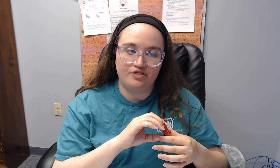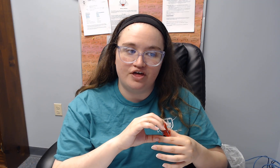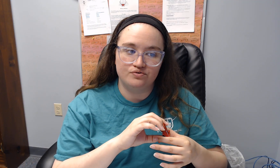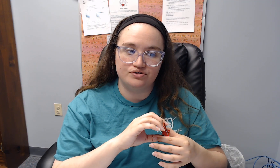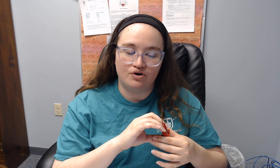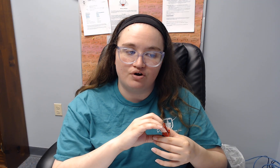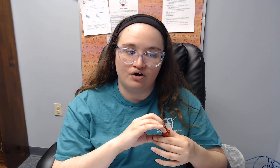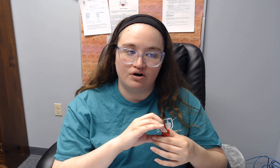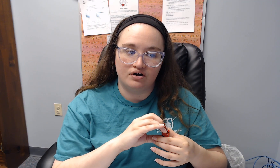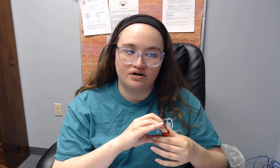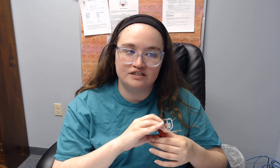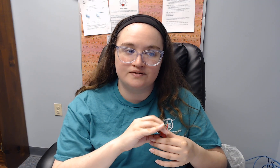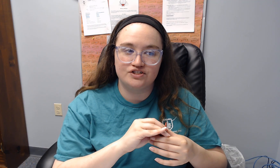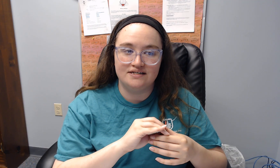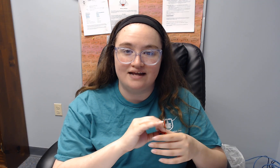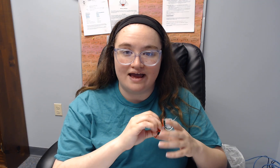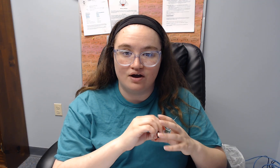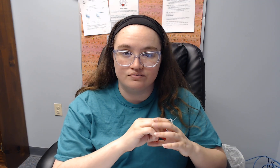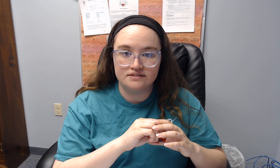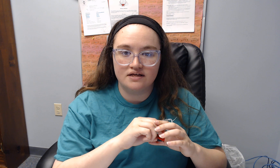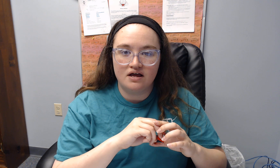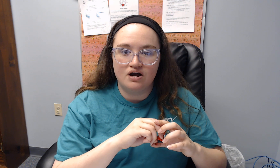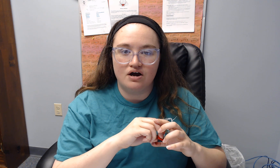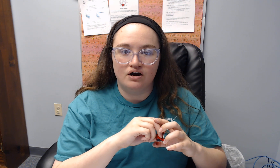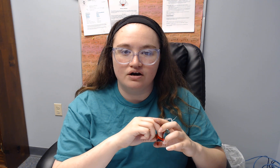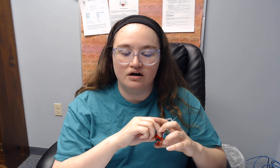Those are, especially nouns, are